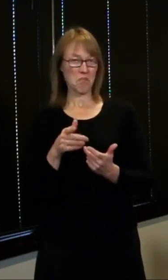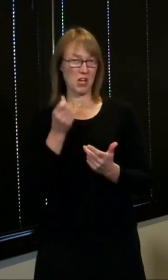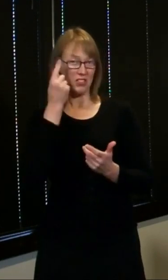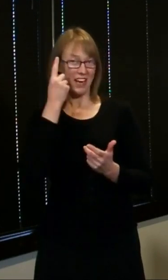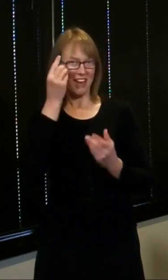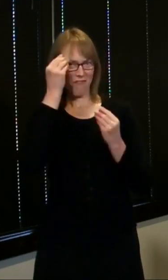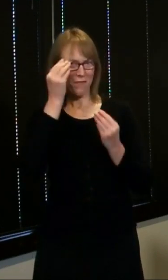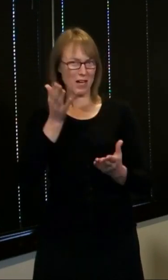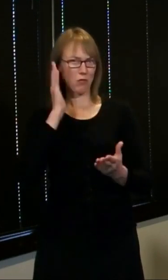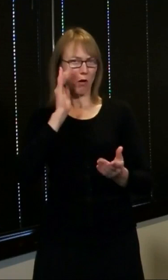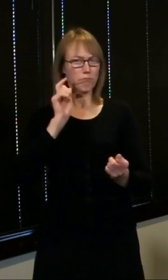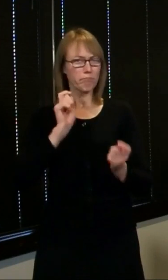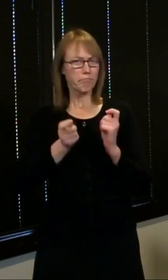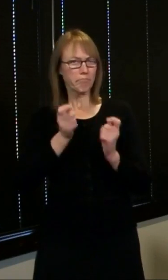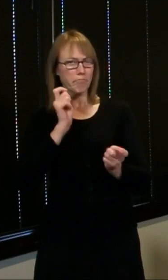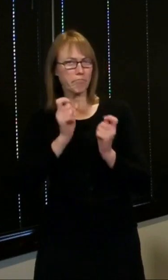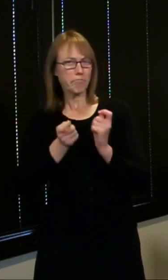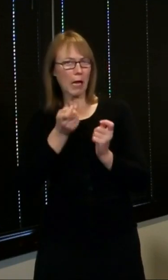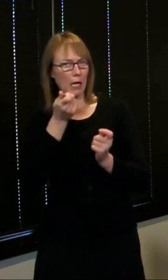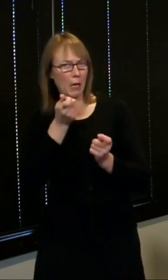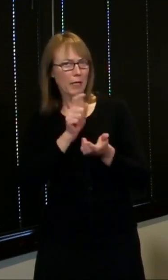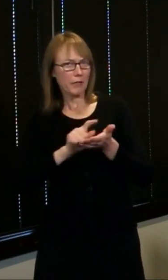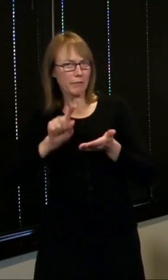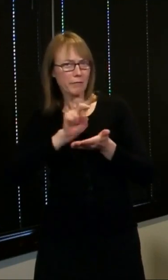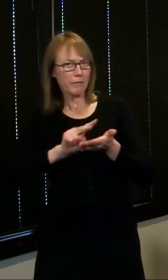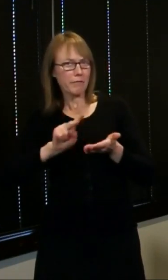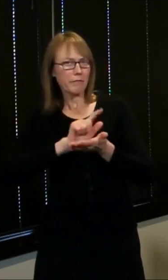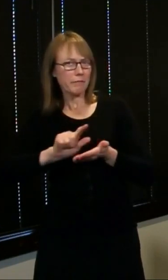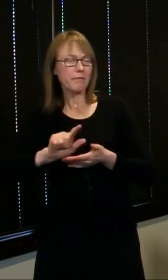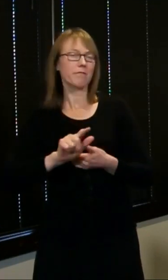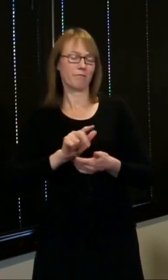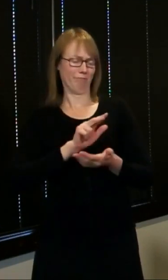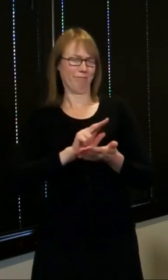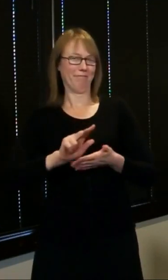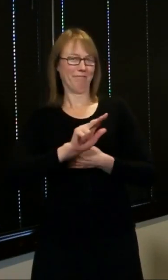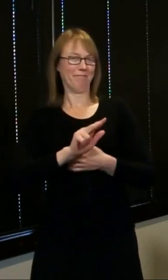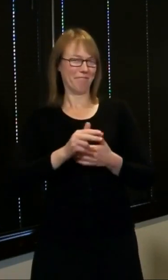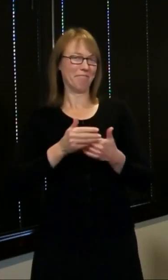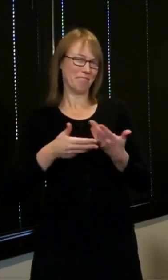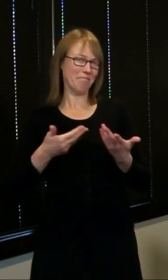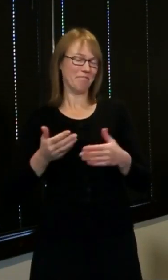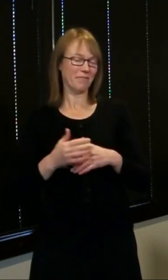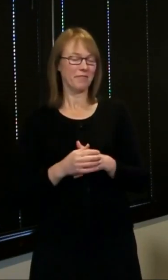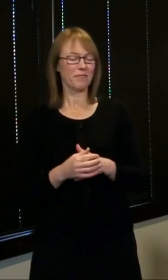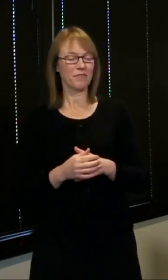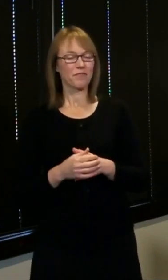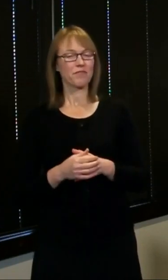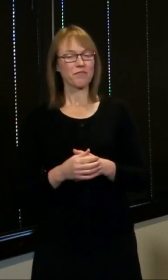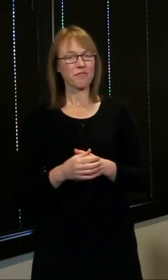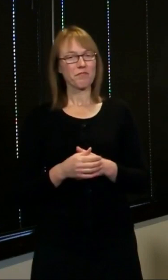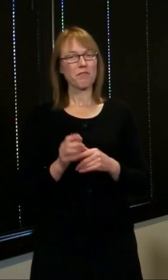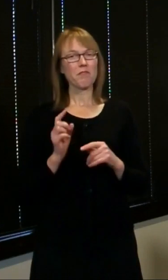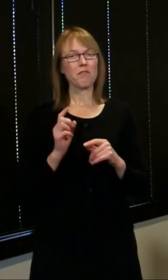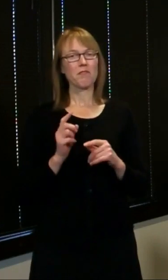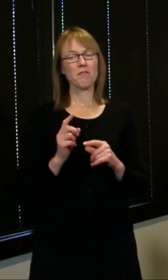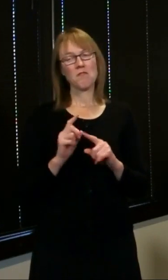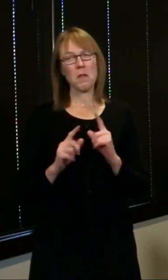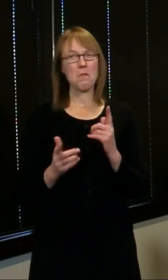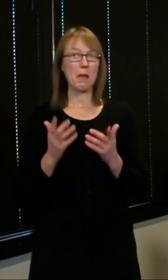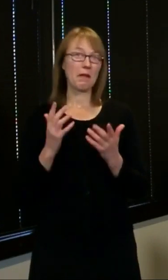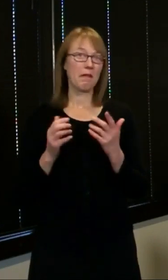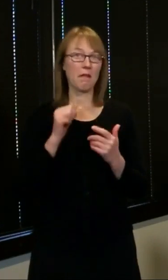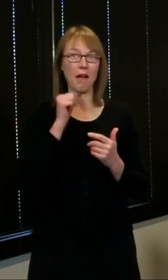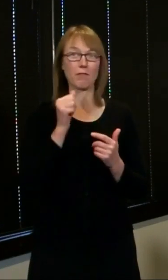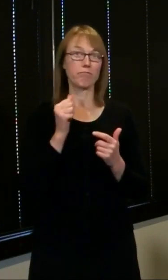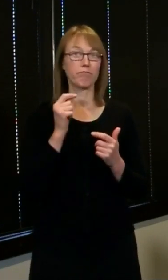those doses that are coming back from CVS and Walgreens, but probably not terribly significantly. In